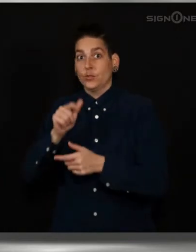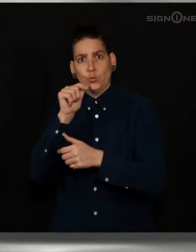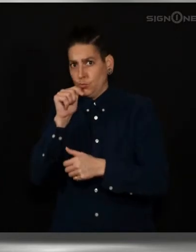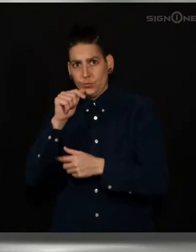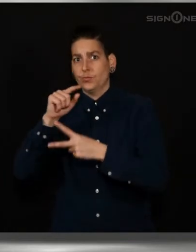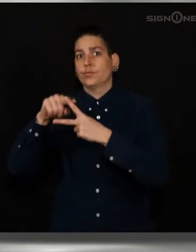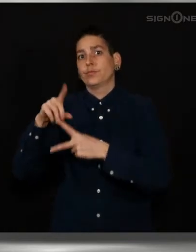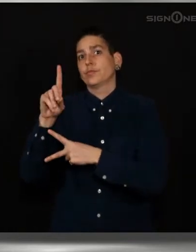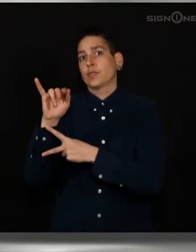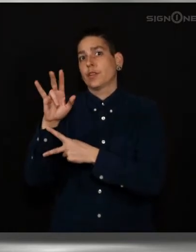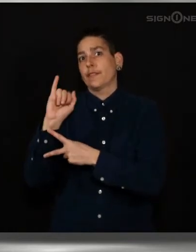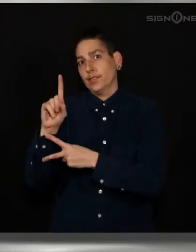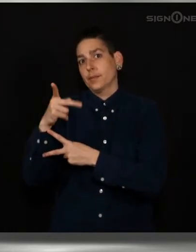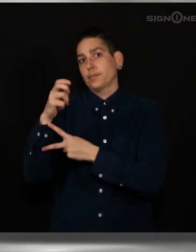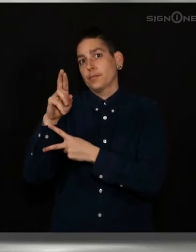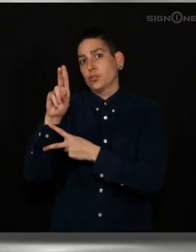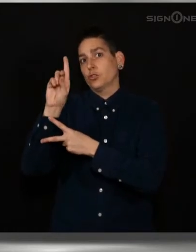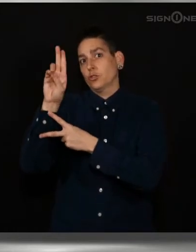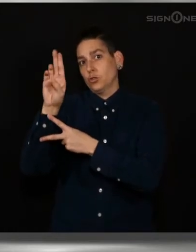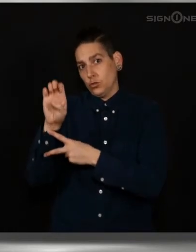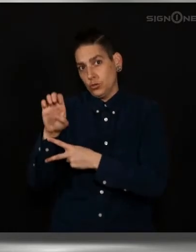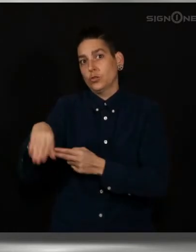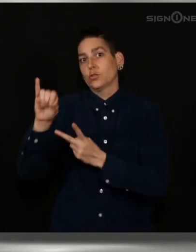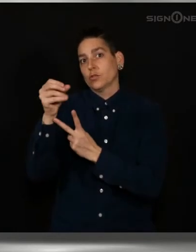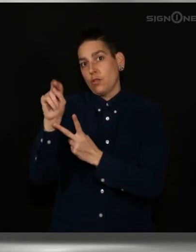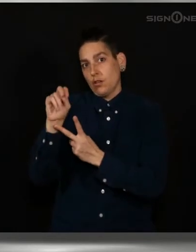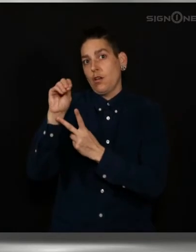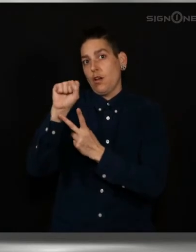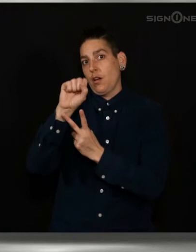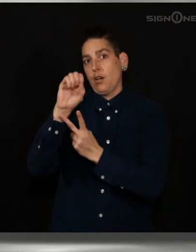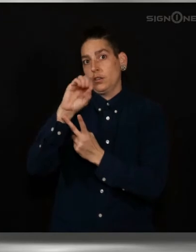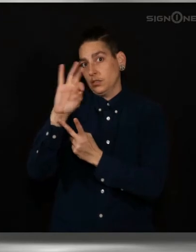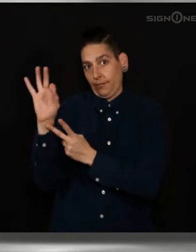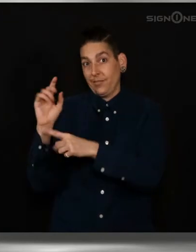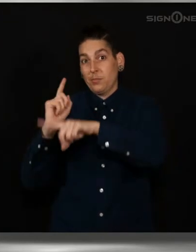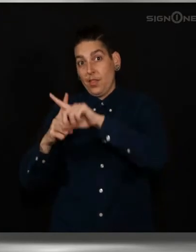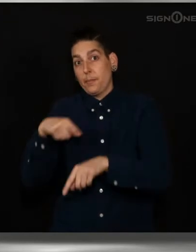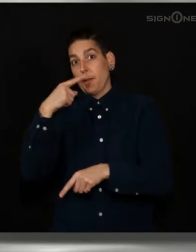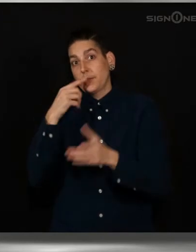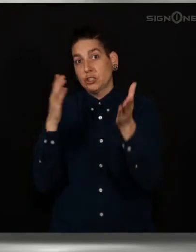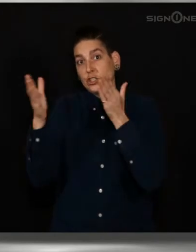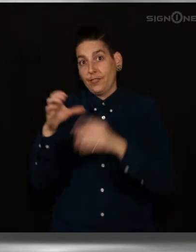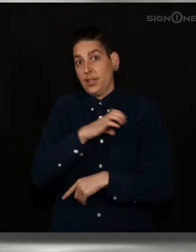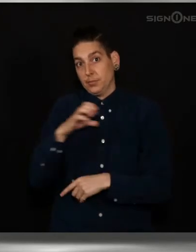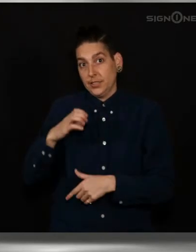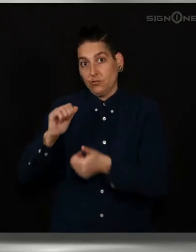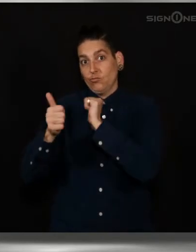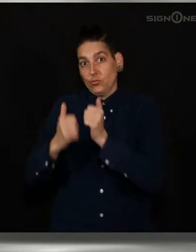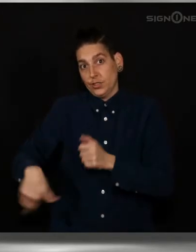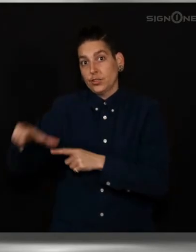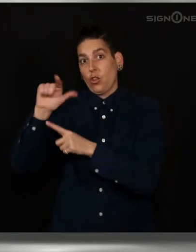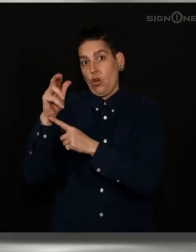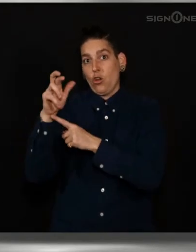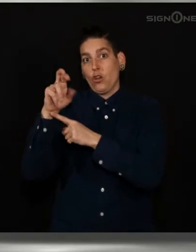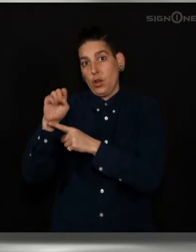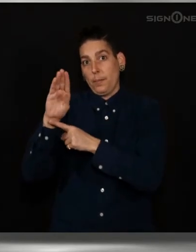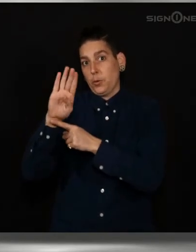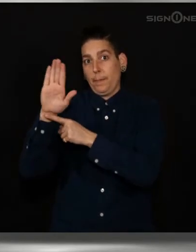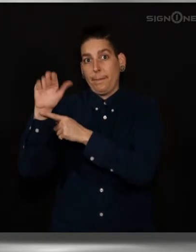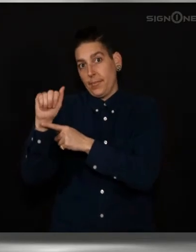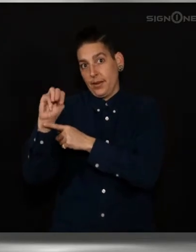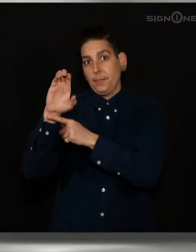Perdue and John Ossoff. In the Public Service Commissioner race, we will choose between Lauren Bubba McDonald and Daniel